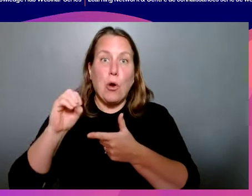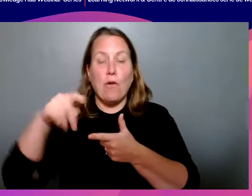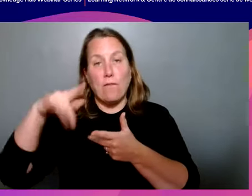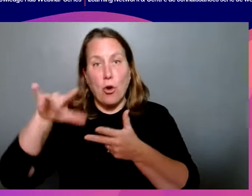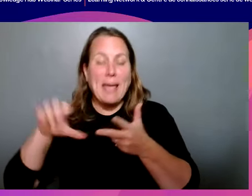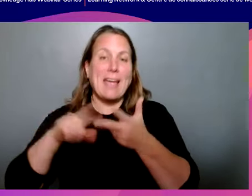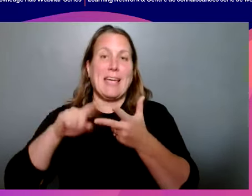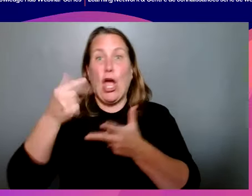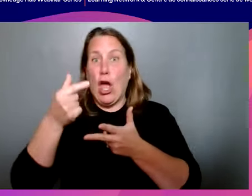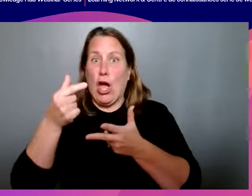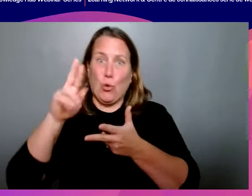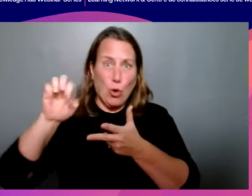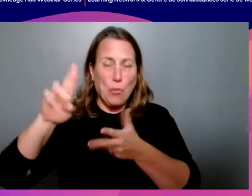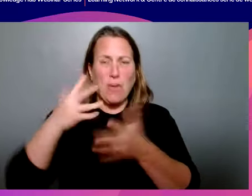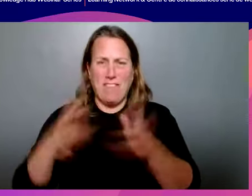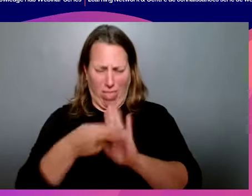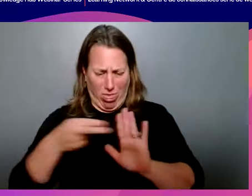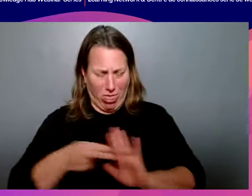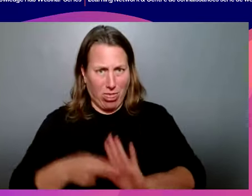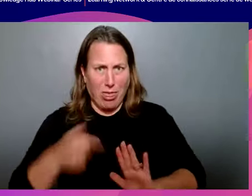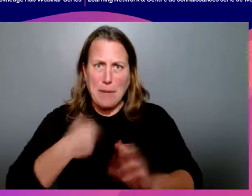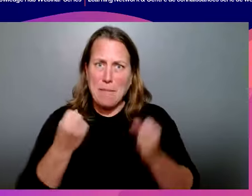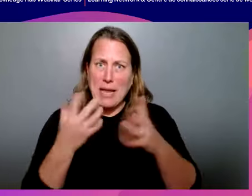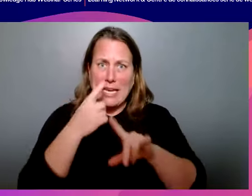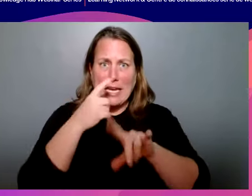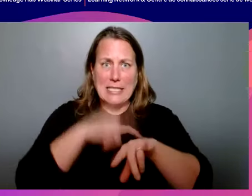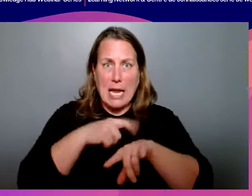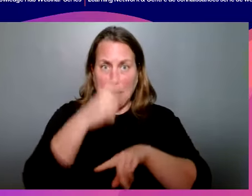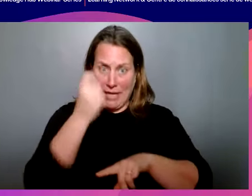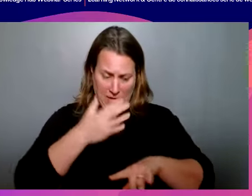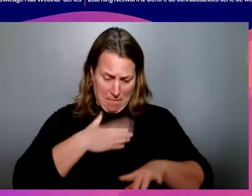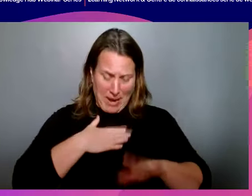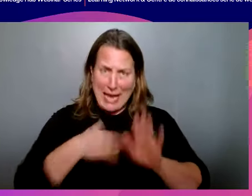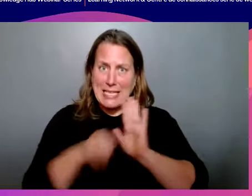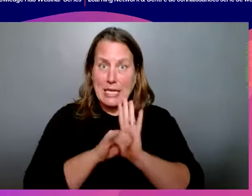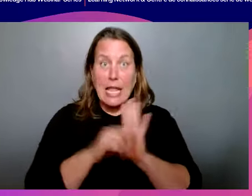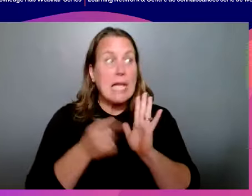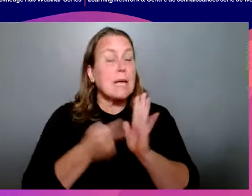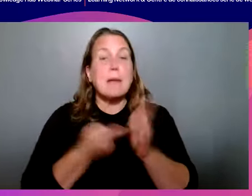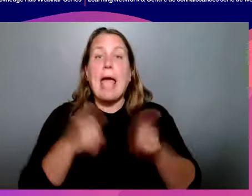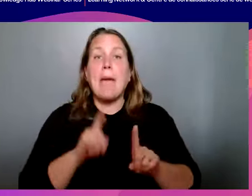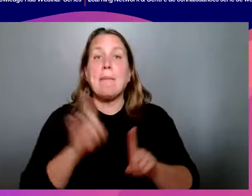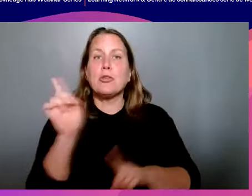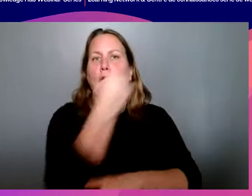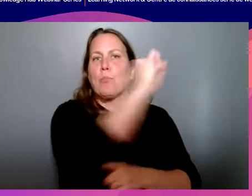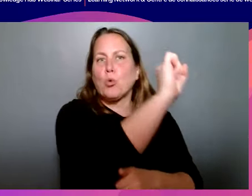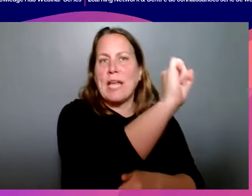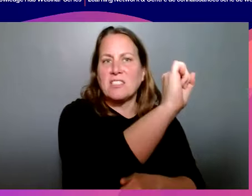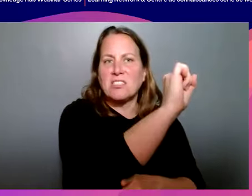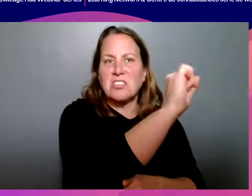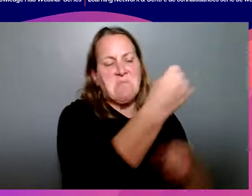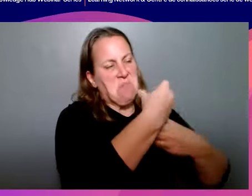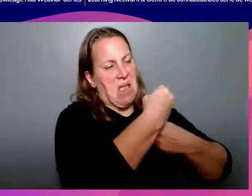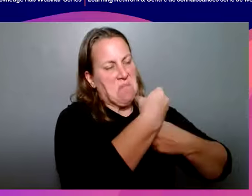identity. Sometimes it happens at protest, but other times it happens in everyday moments, at the